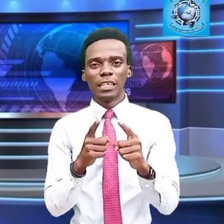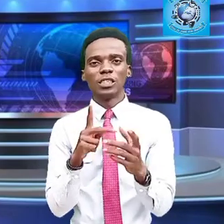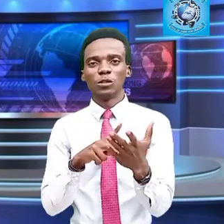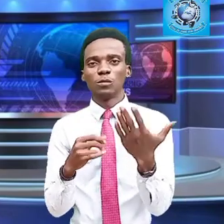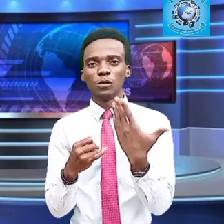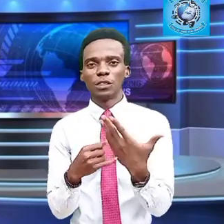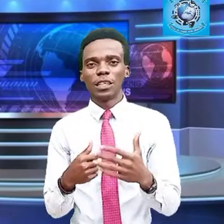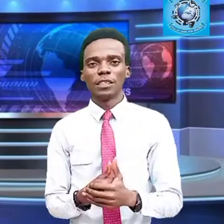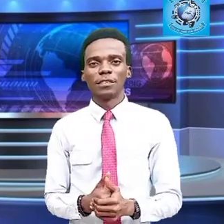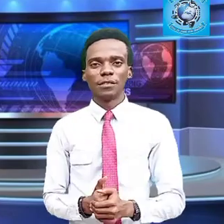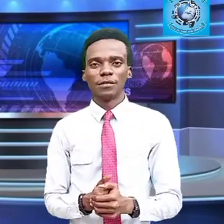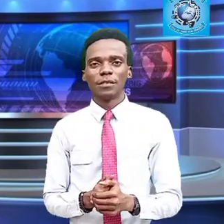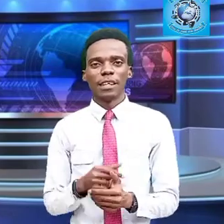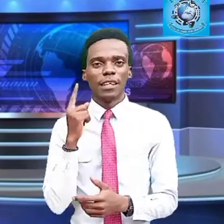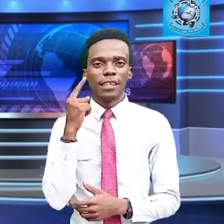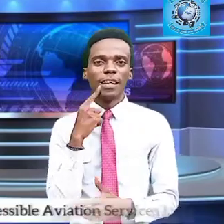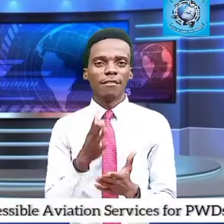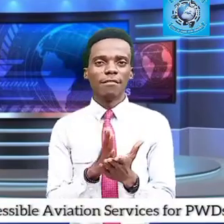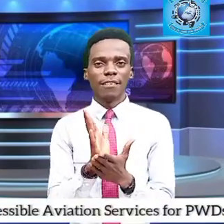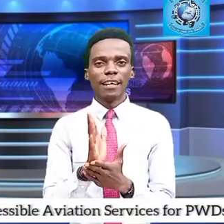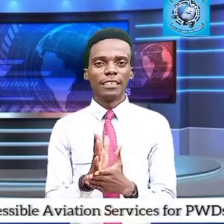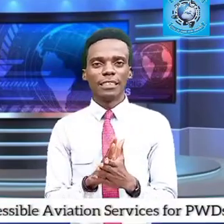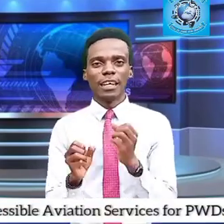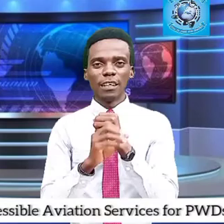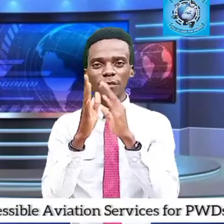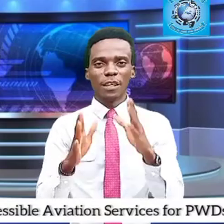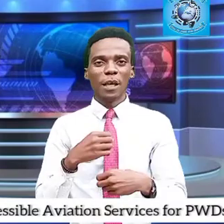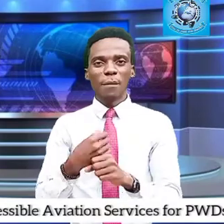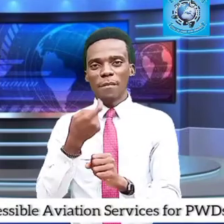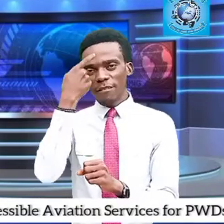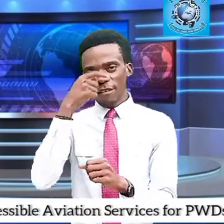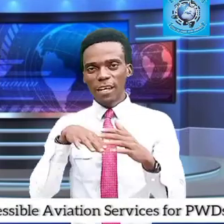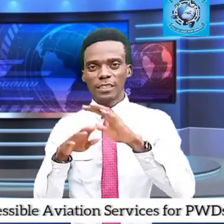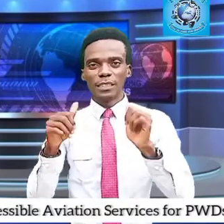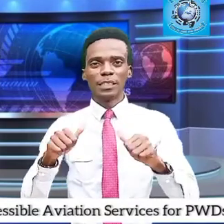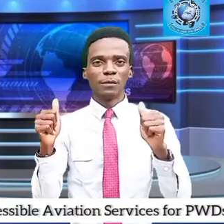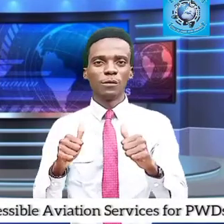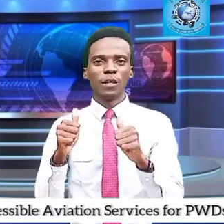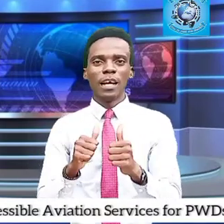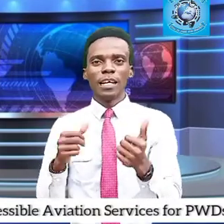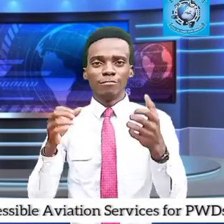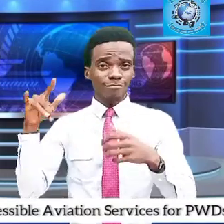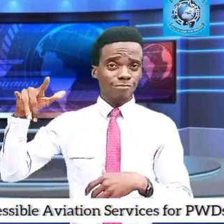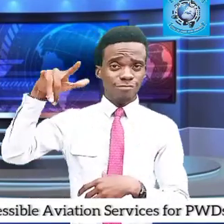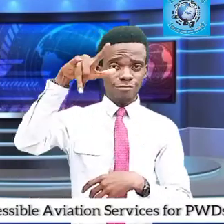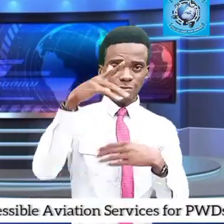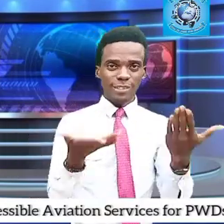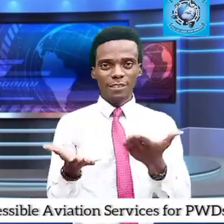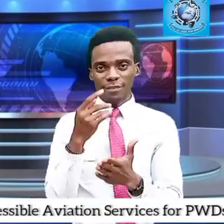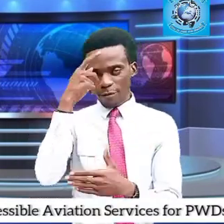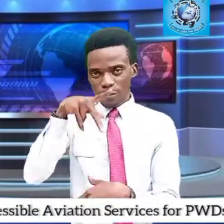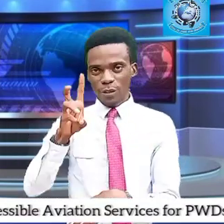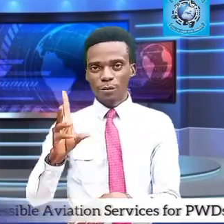projects. Deaf rights advocates makes for accessible aviation services for